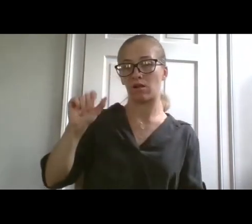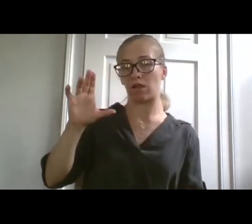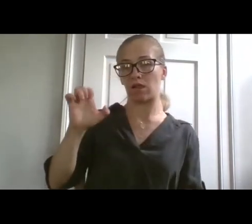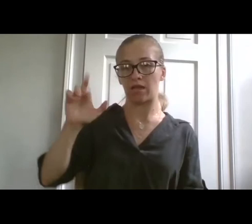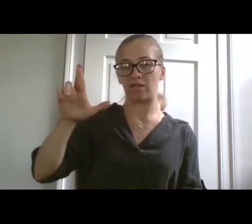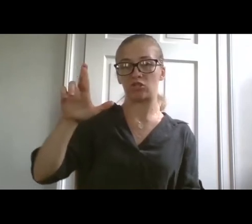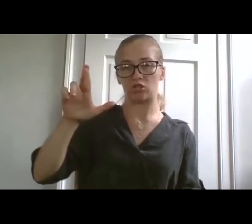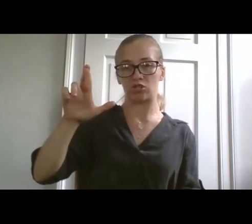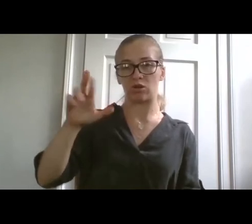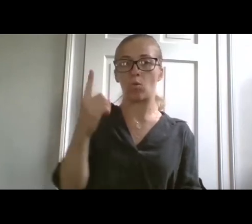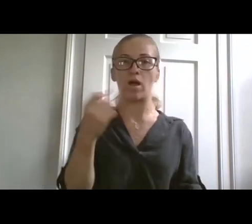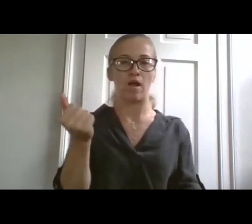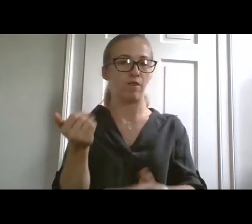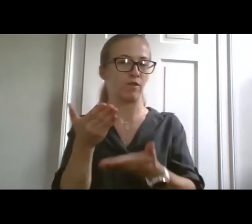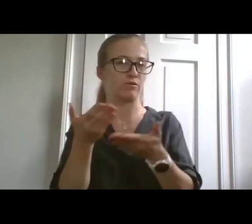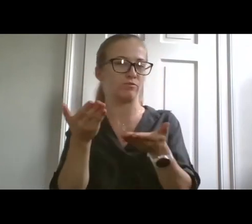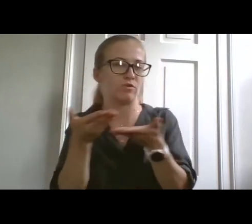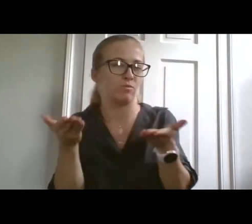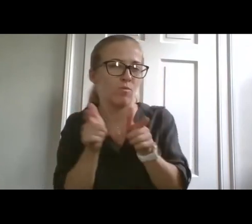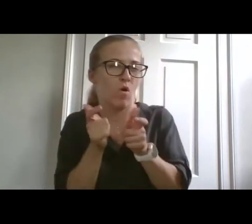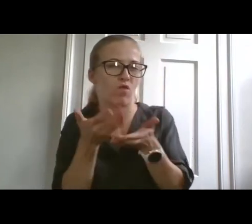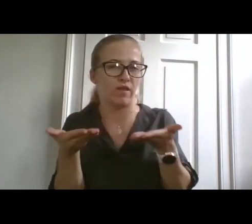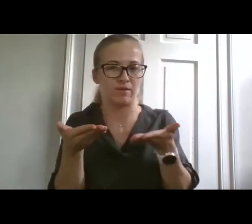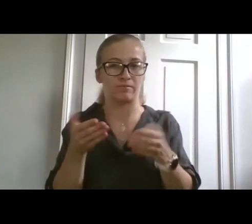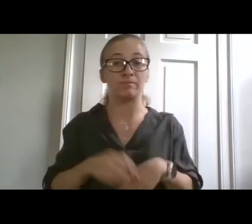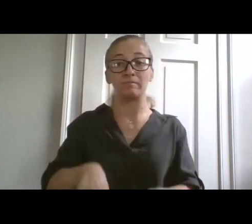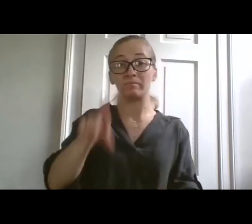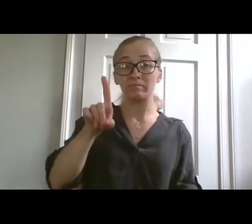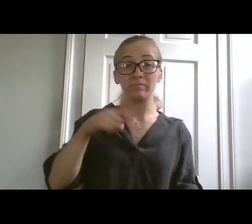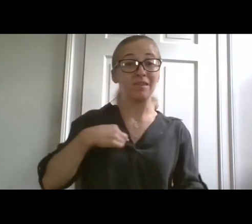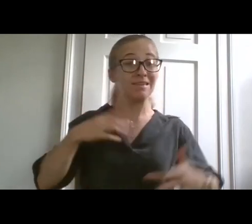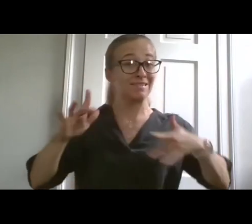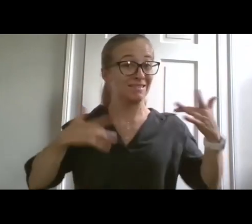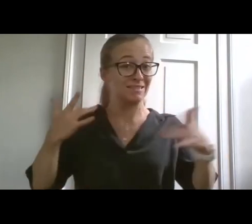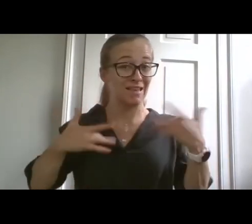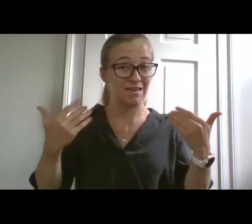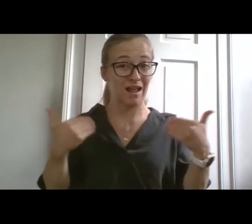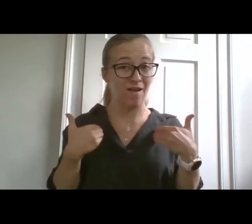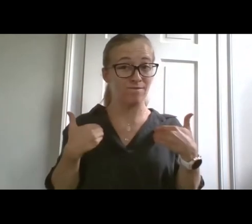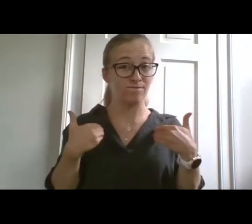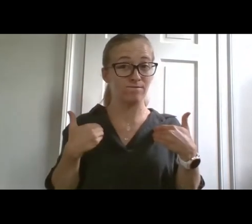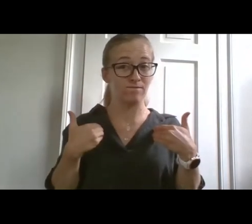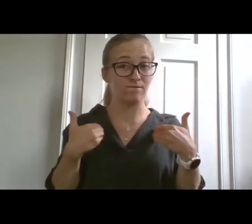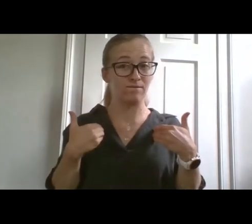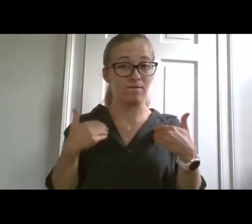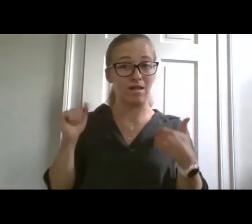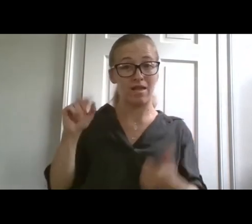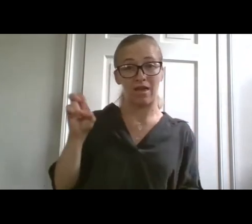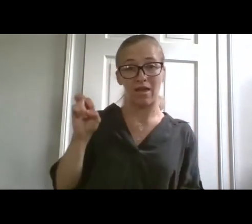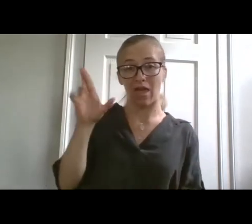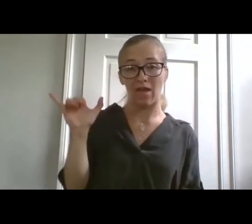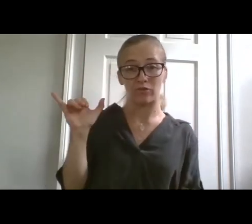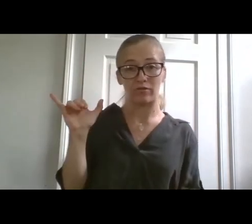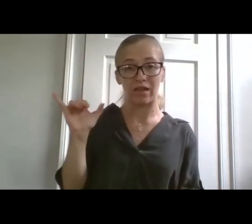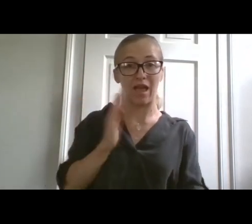one other small thing I'll share with you before I read. One, I'm so excited to have Avery, our amazing